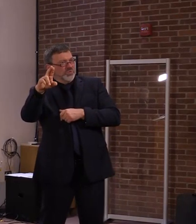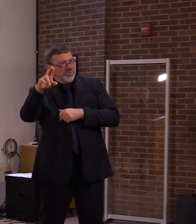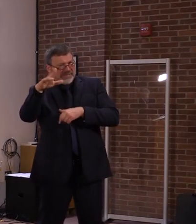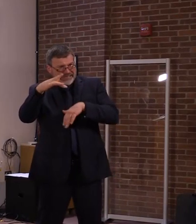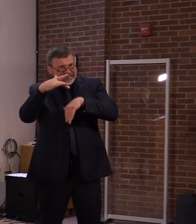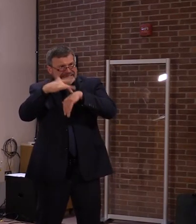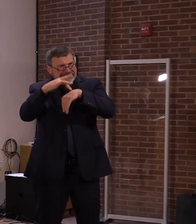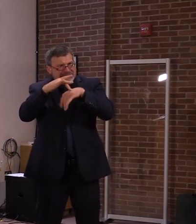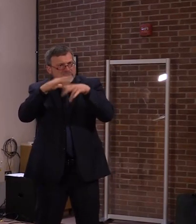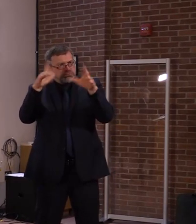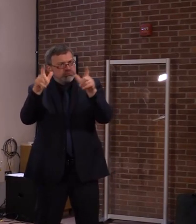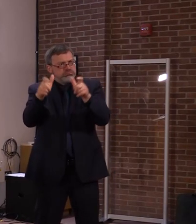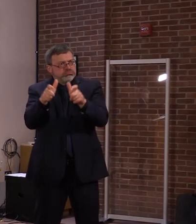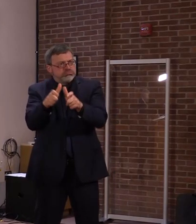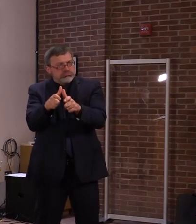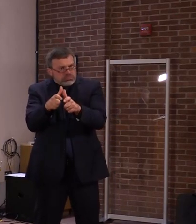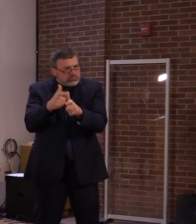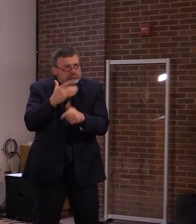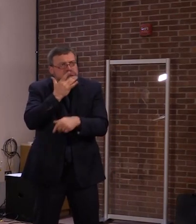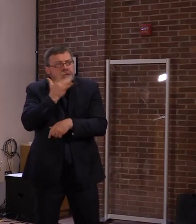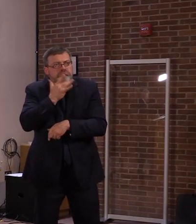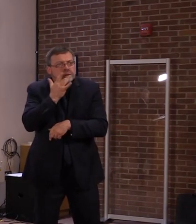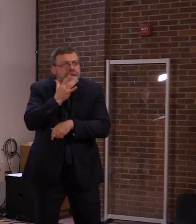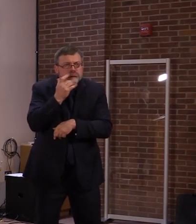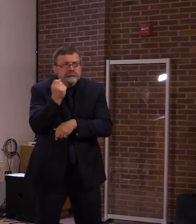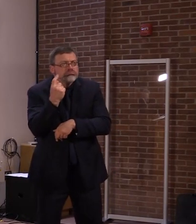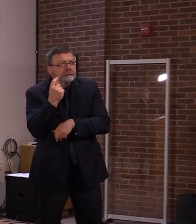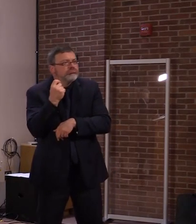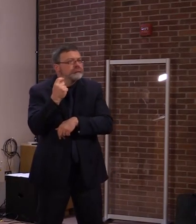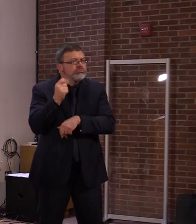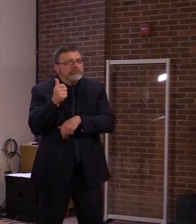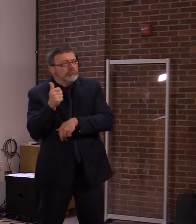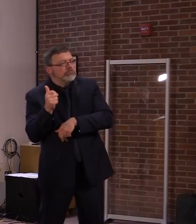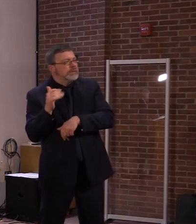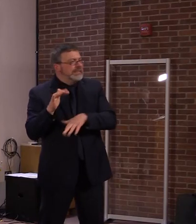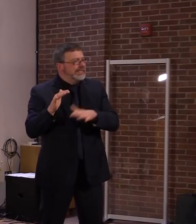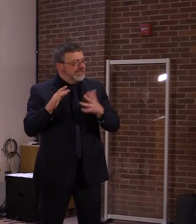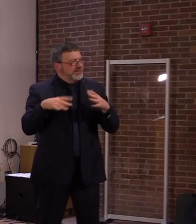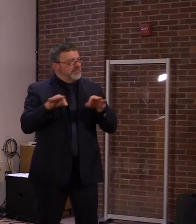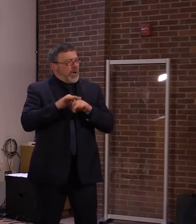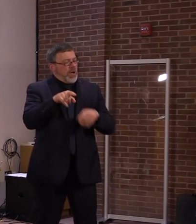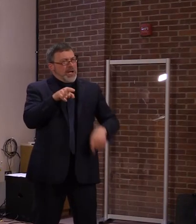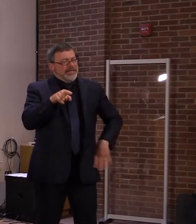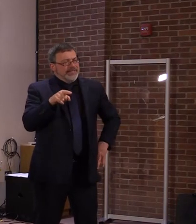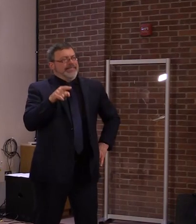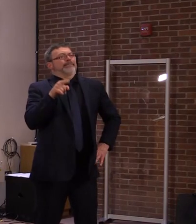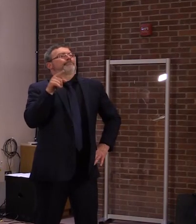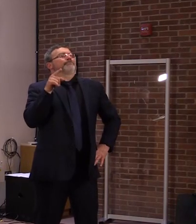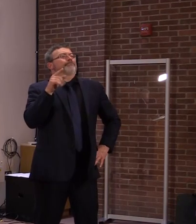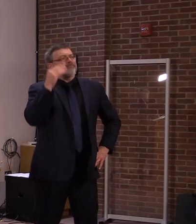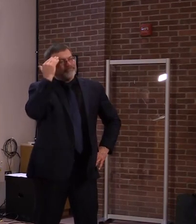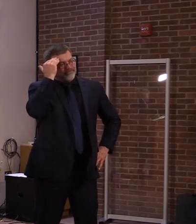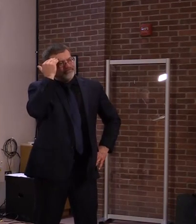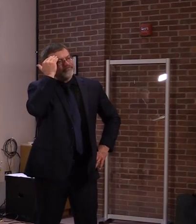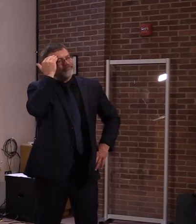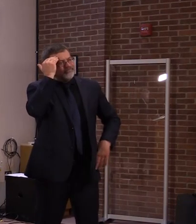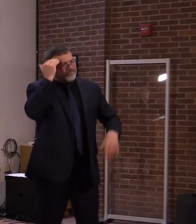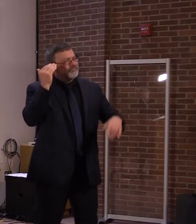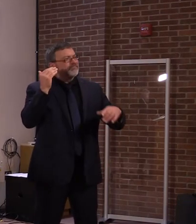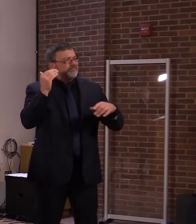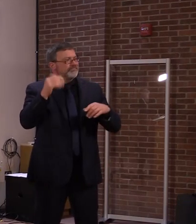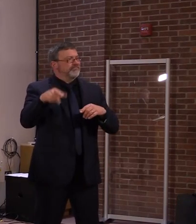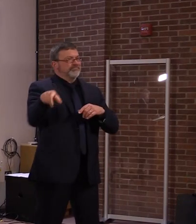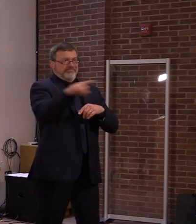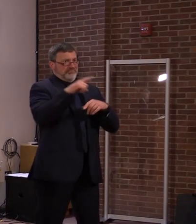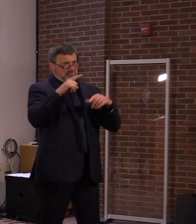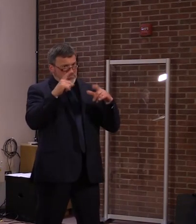month, 14. This is important because we need to ensure that individuals who need hospitalization or